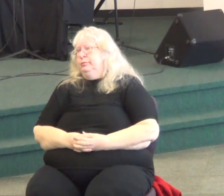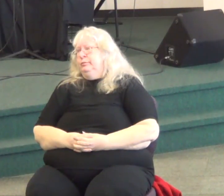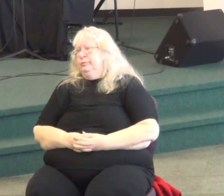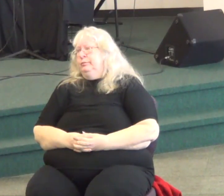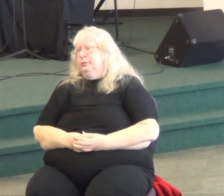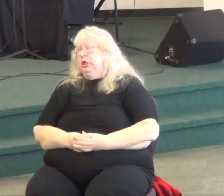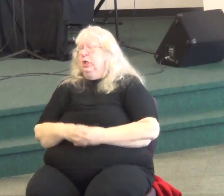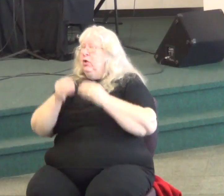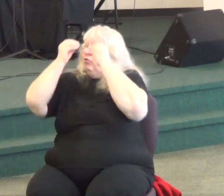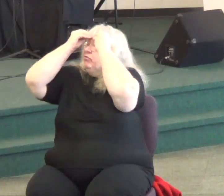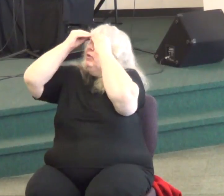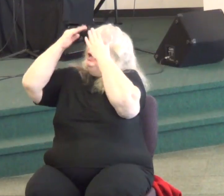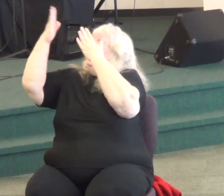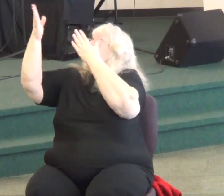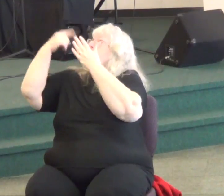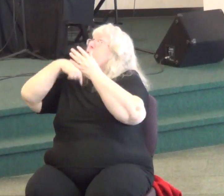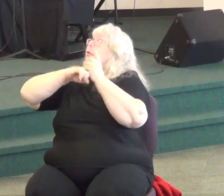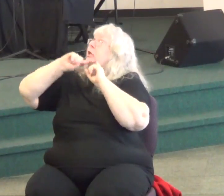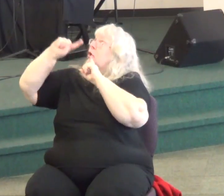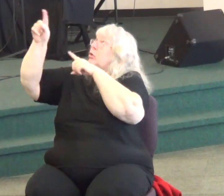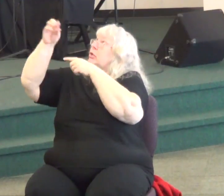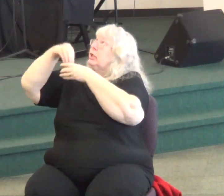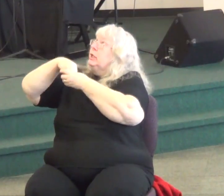Father, we come to you in the name of Jesus this morning.